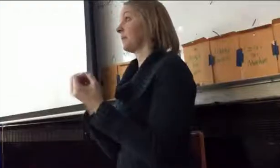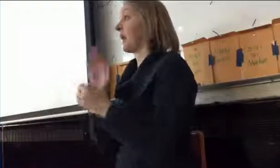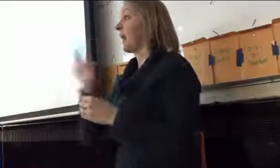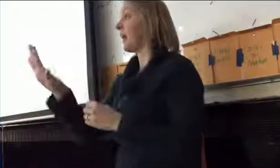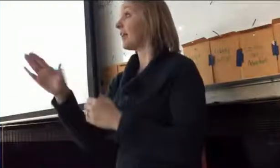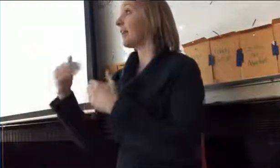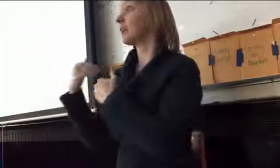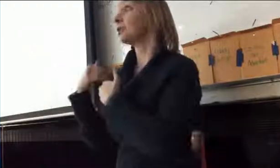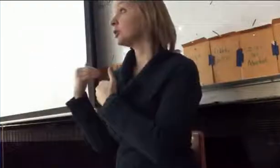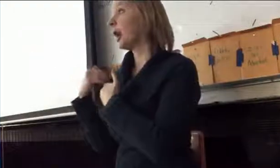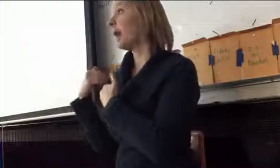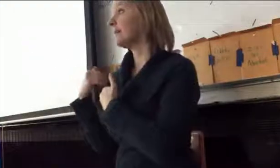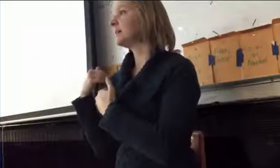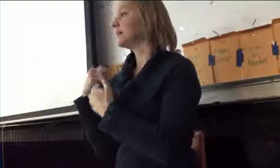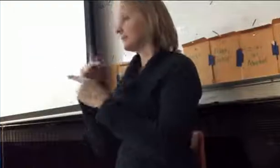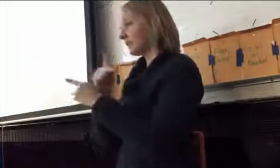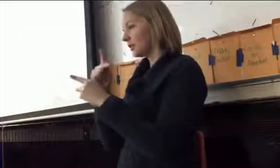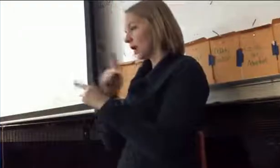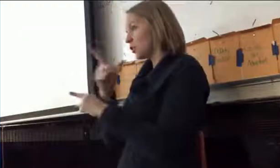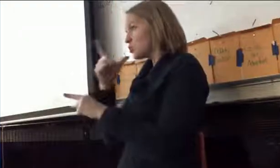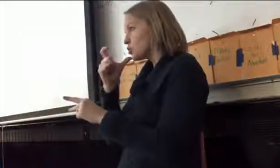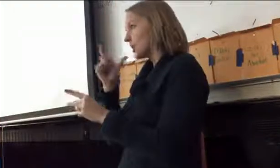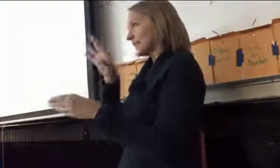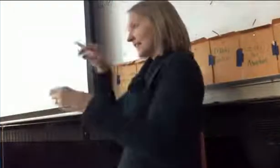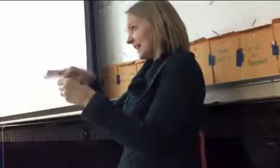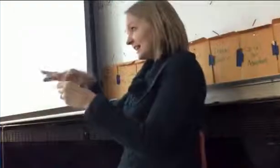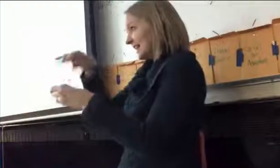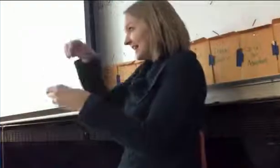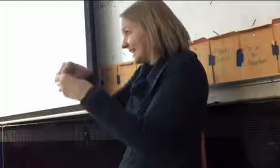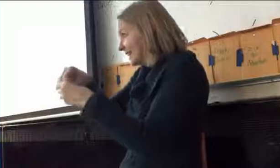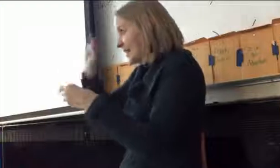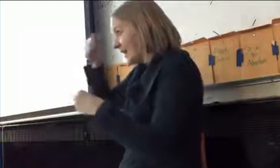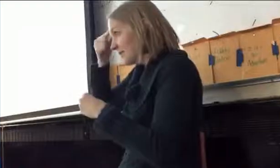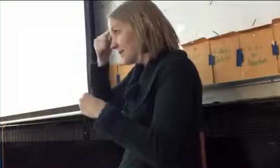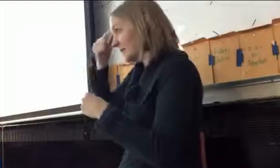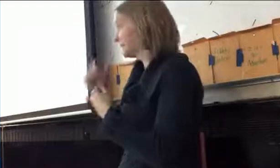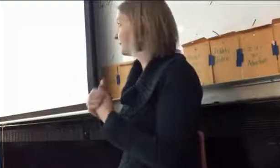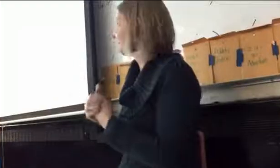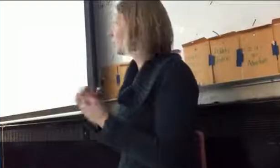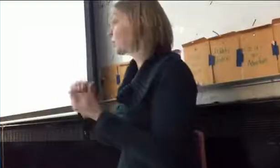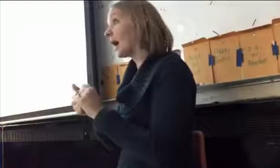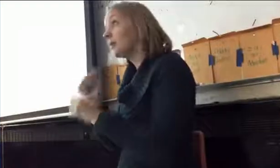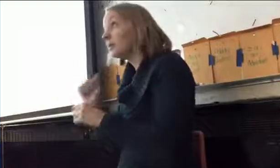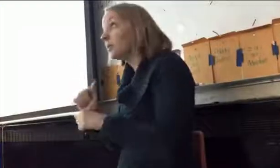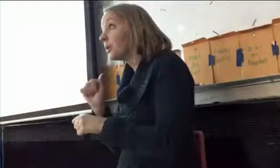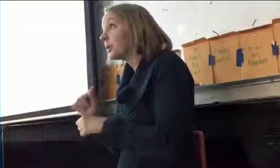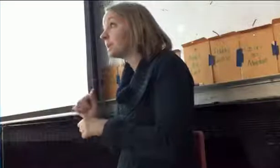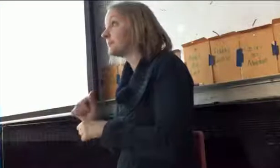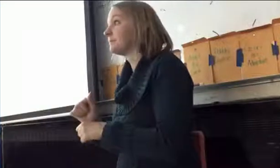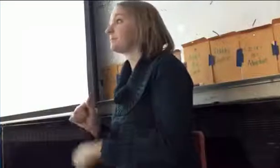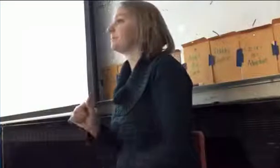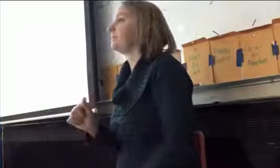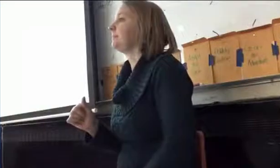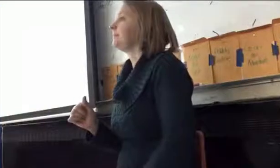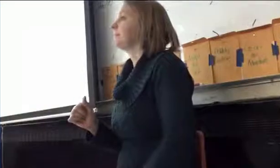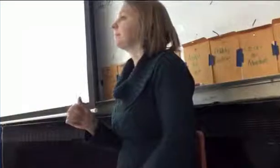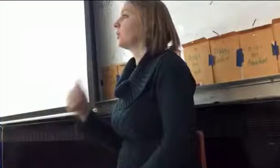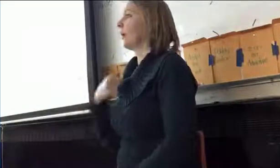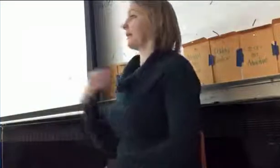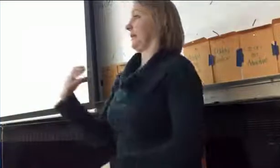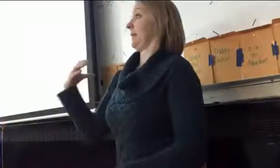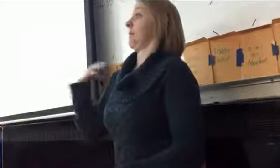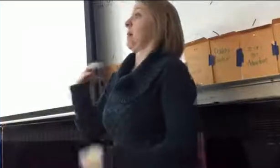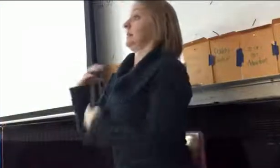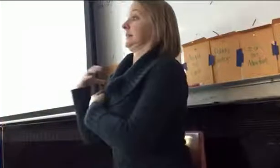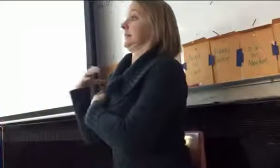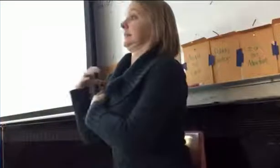job is to choose who gets elected into the government. So here's how it works. Okay? You have the boss, which we'll